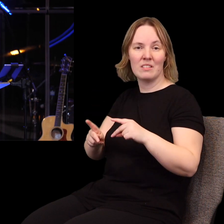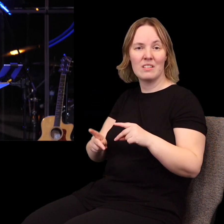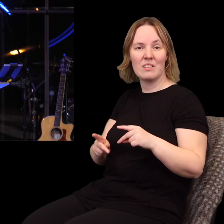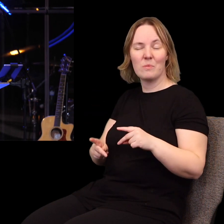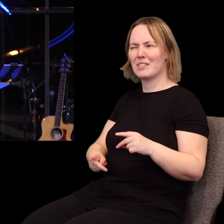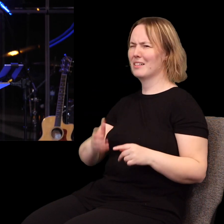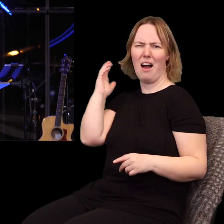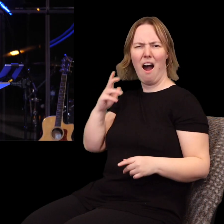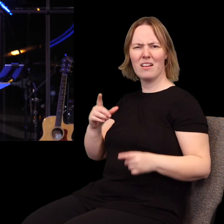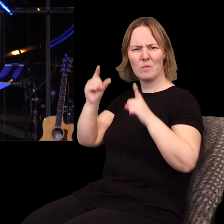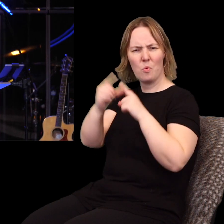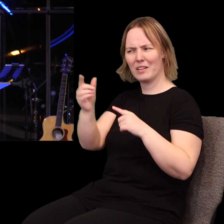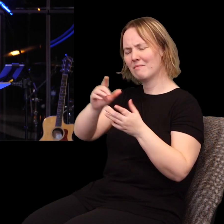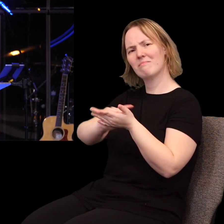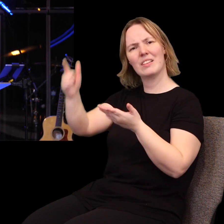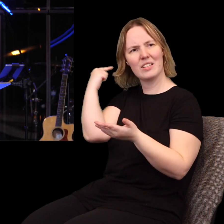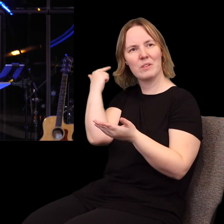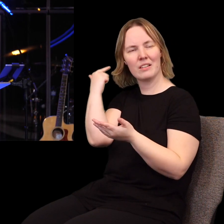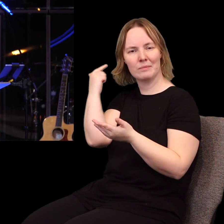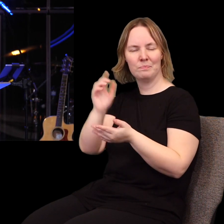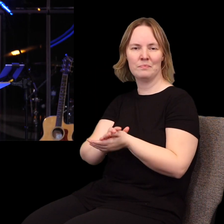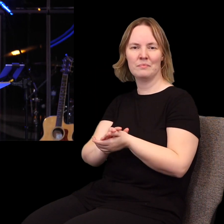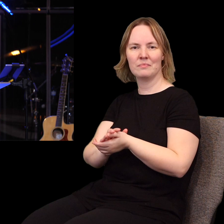Amen. Wasn't it a great word last week?